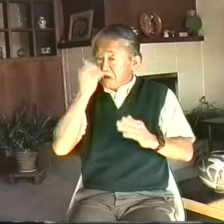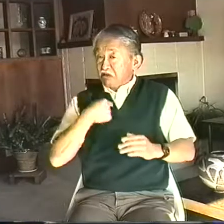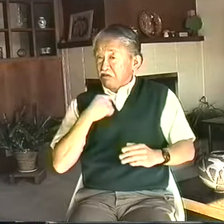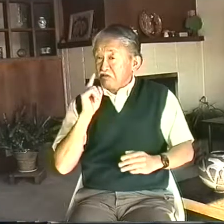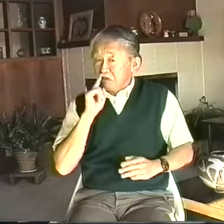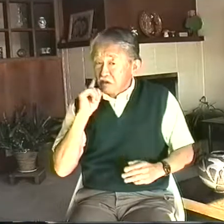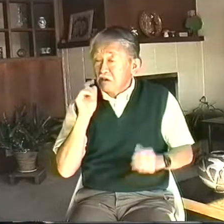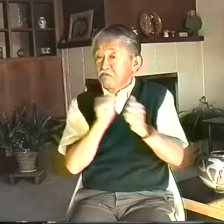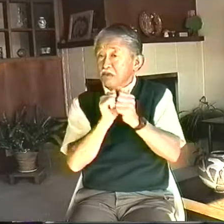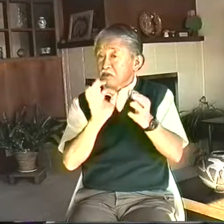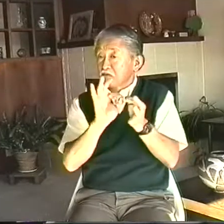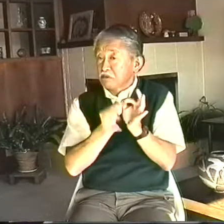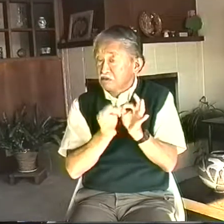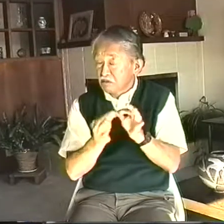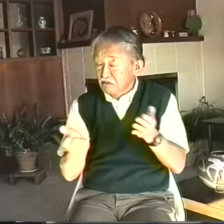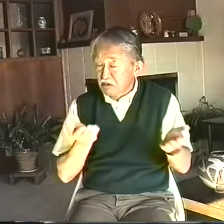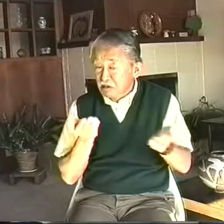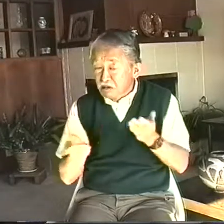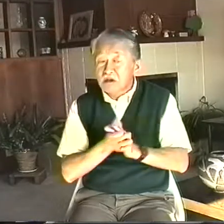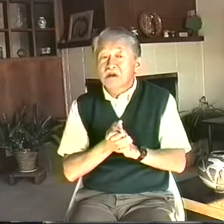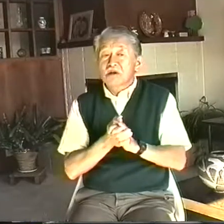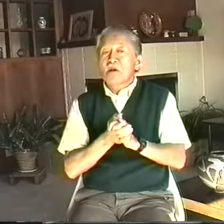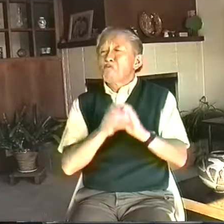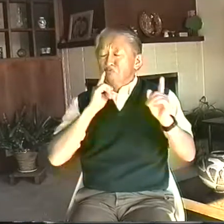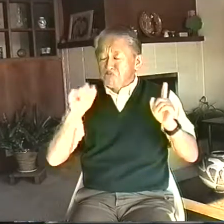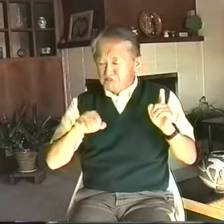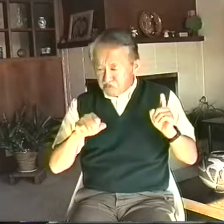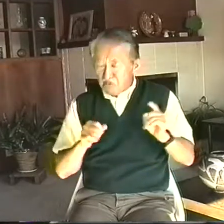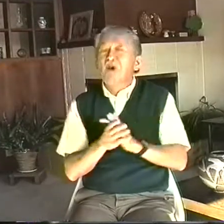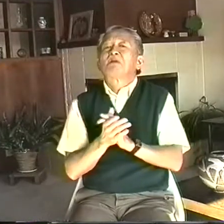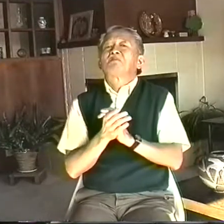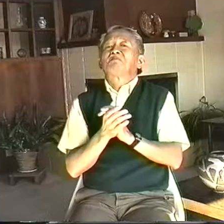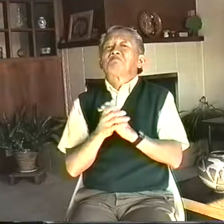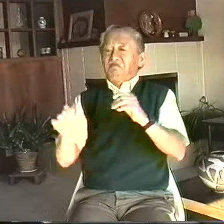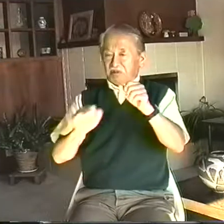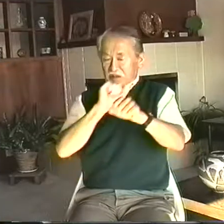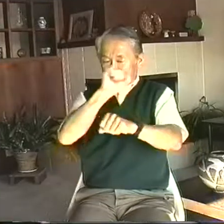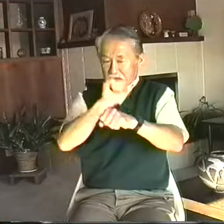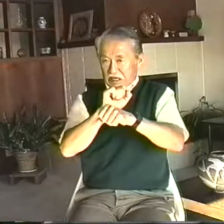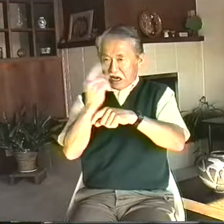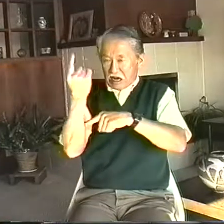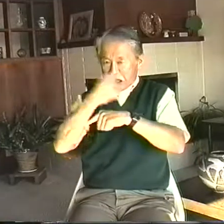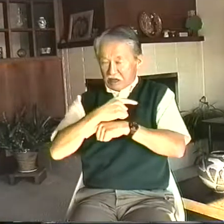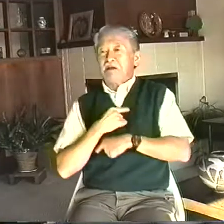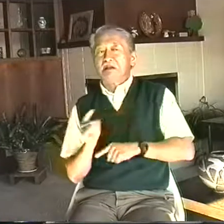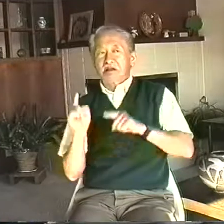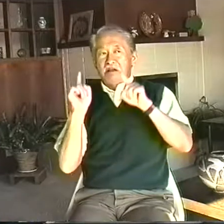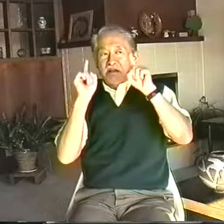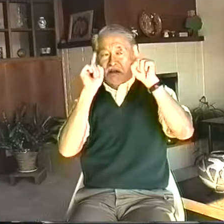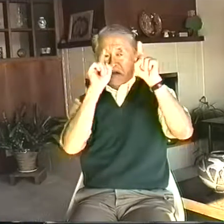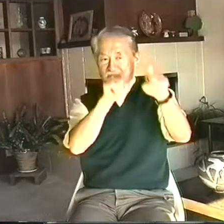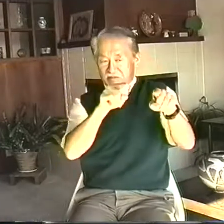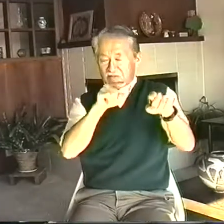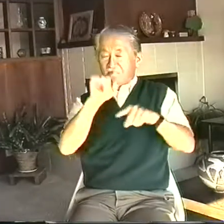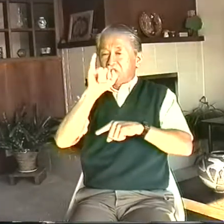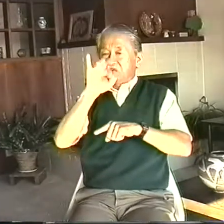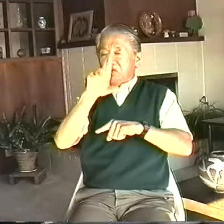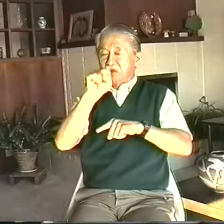informed them that I was deaf and I requested interpreter services. They said that they would provide an interpreter. On the day of the appointment, however, I got